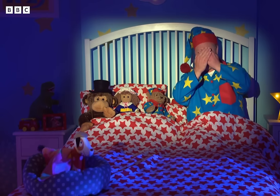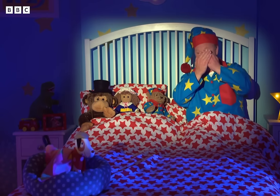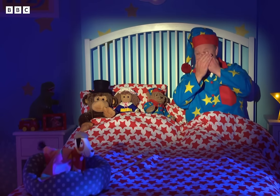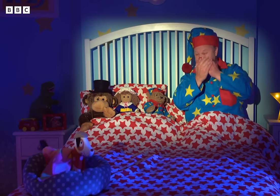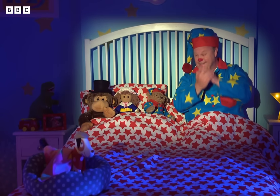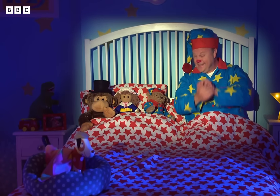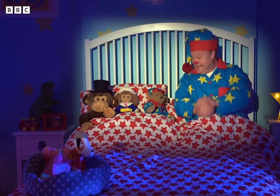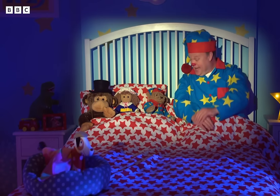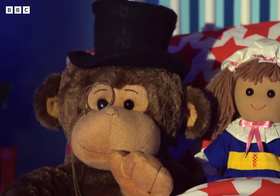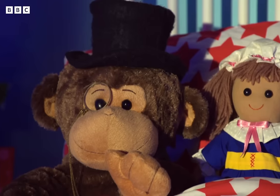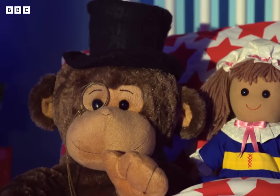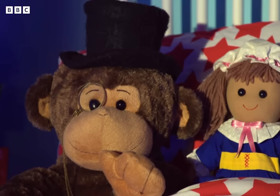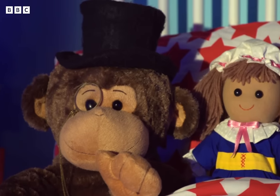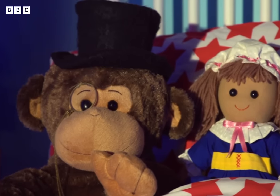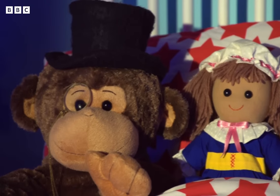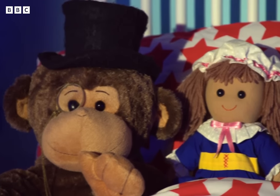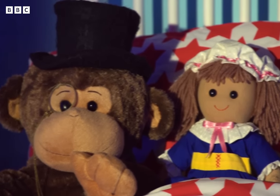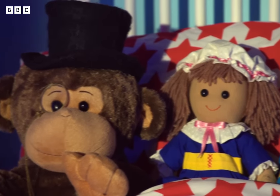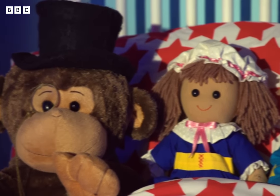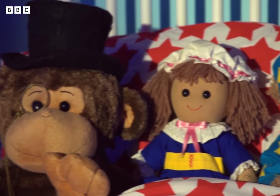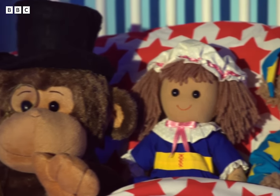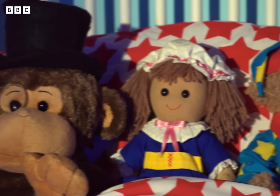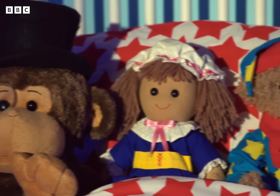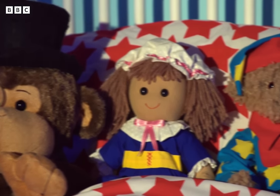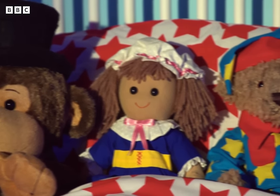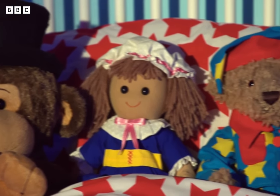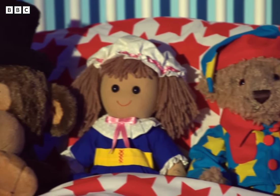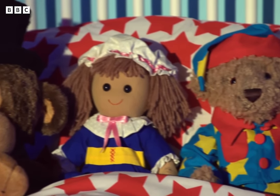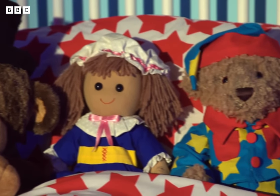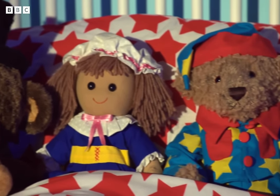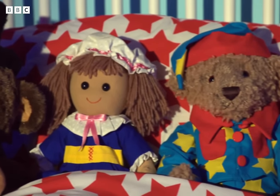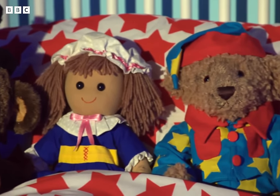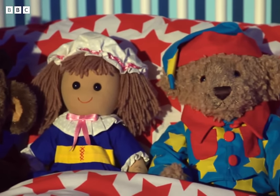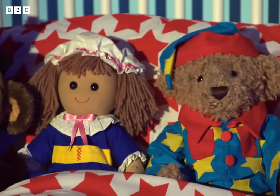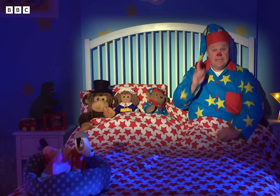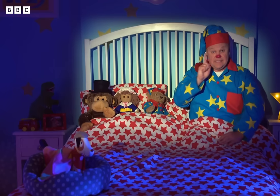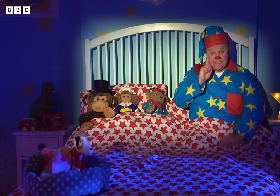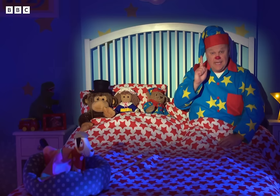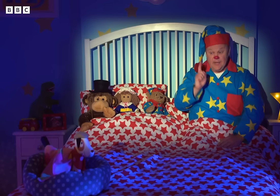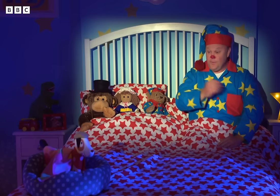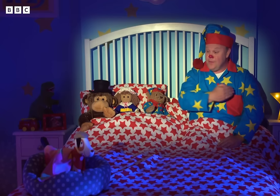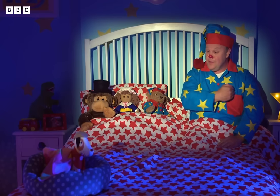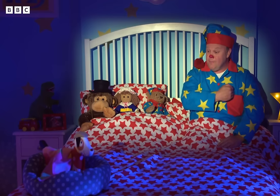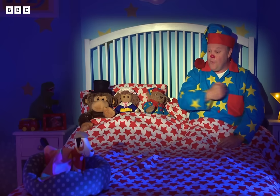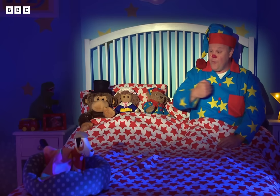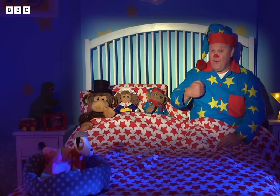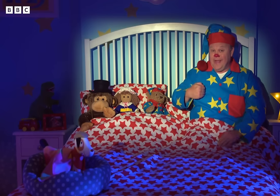night. Are you feeling sleepy, everyone? Good. See you in the morning,